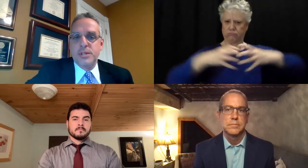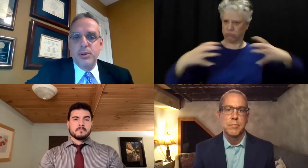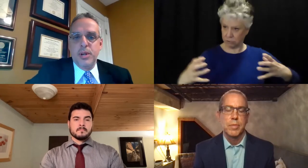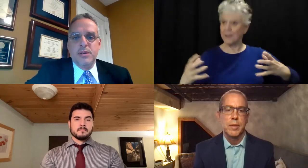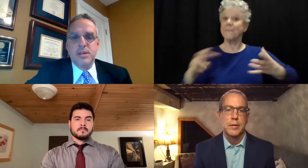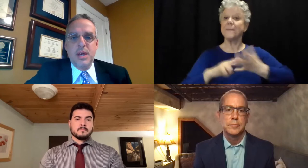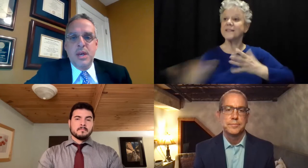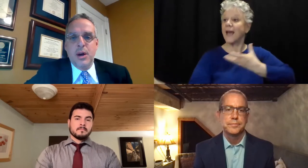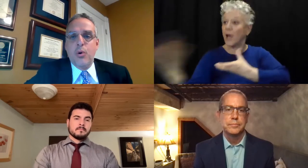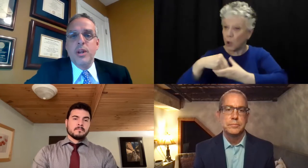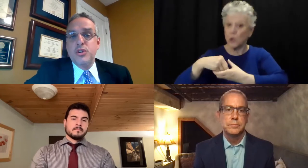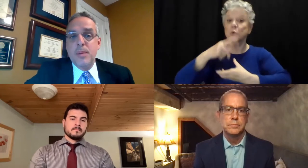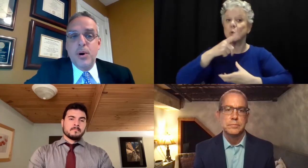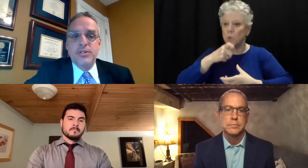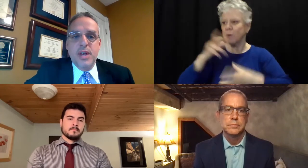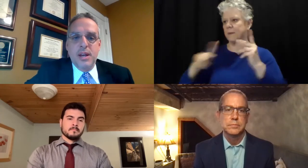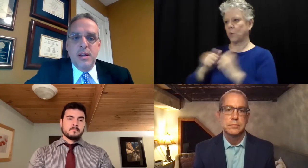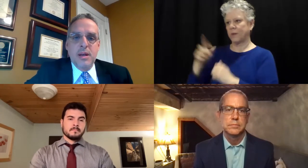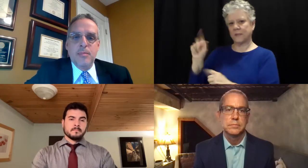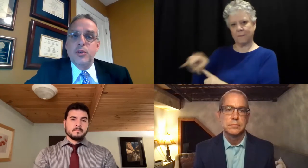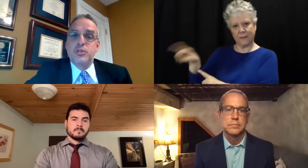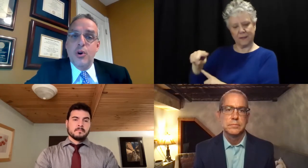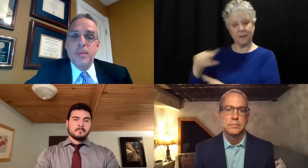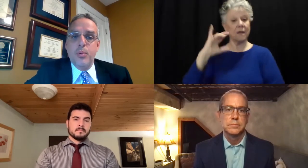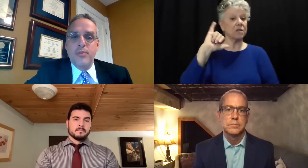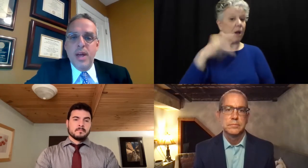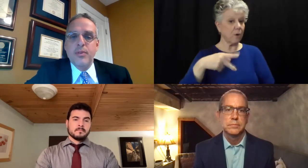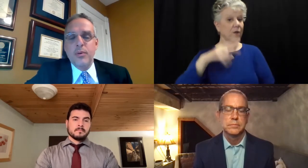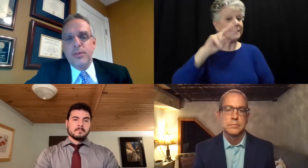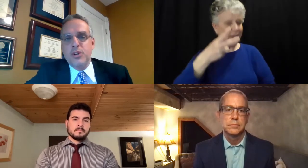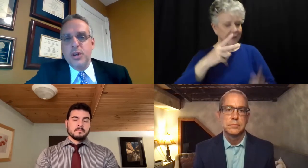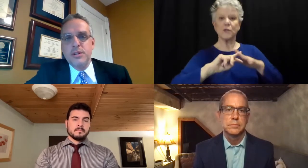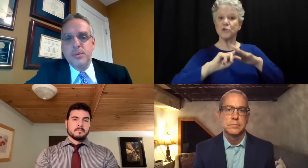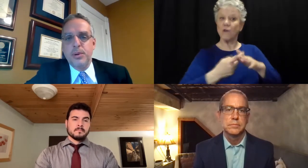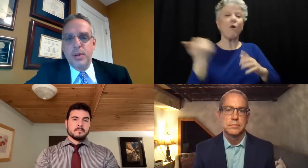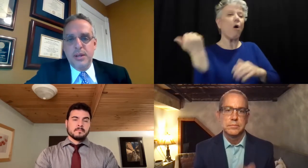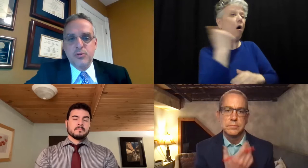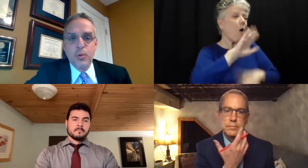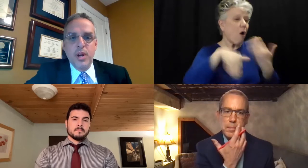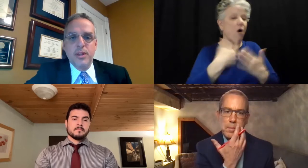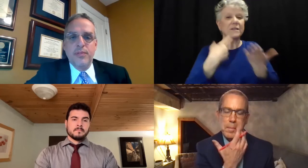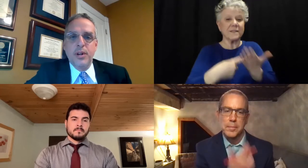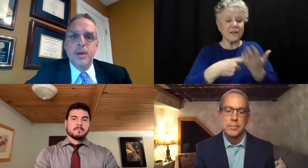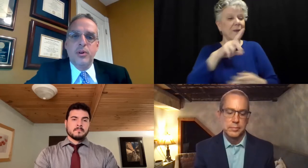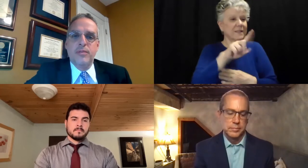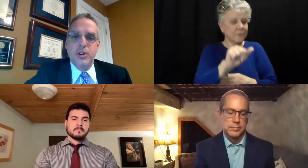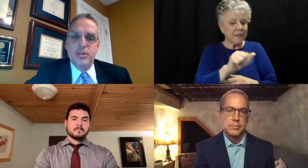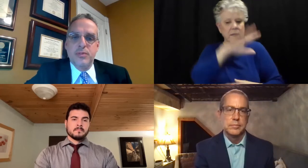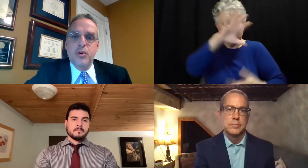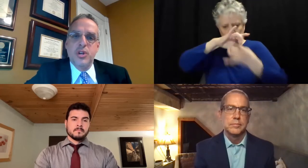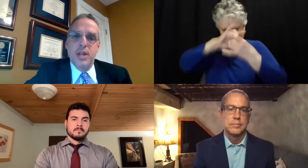people with disabilities. According to John Paul II, the starting point for every reflection on disability is rooted in the